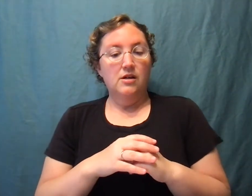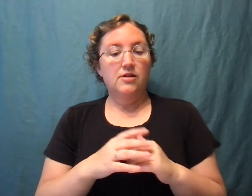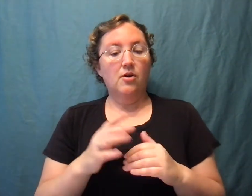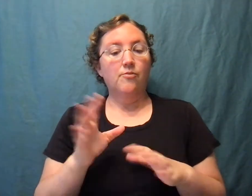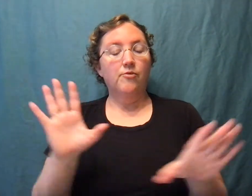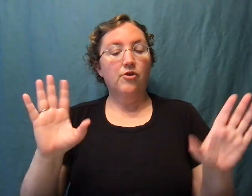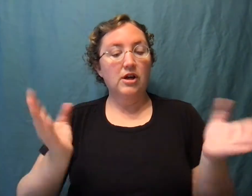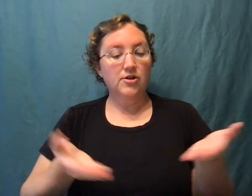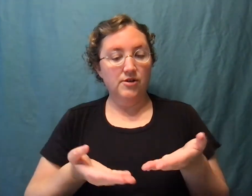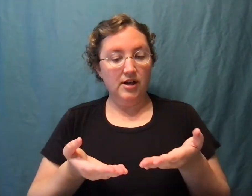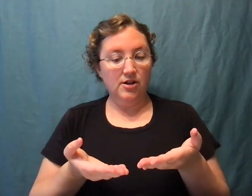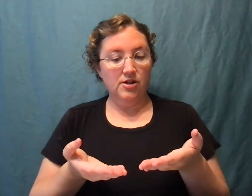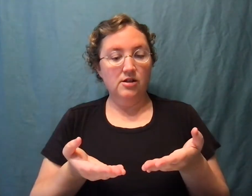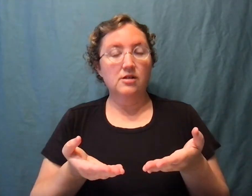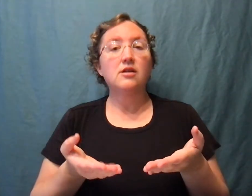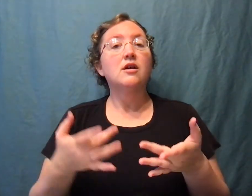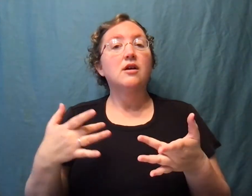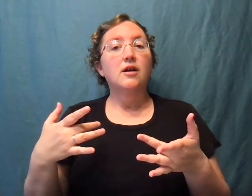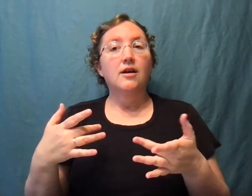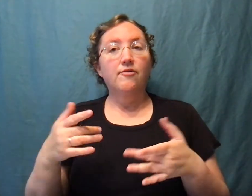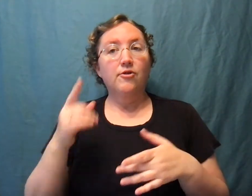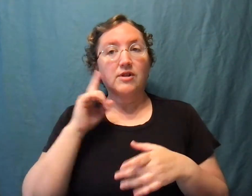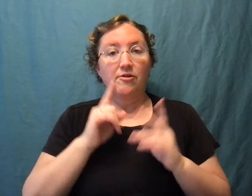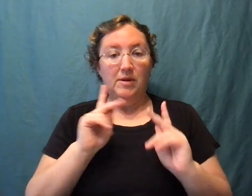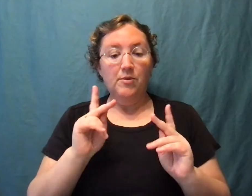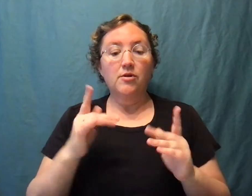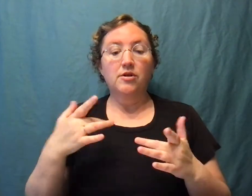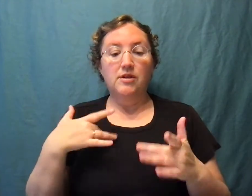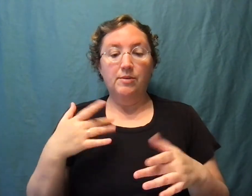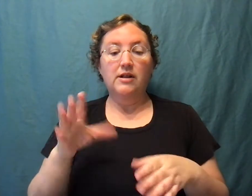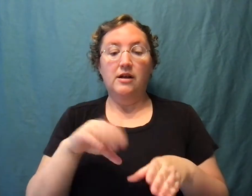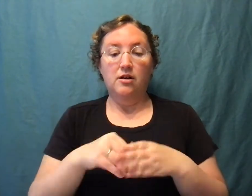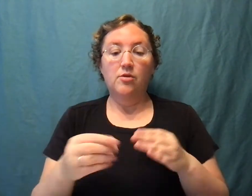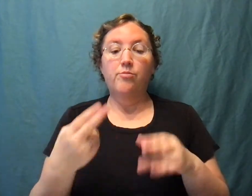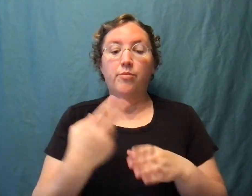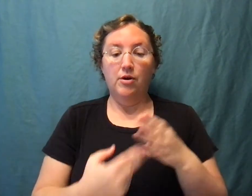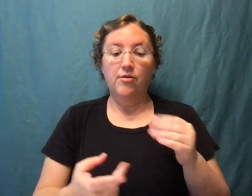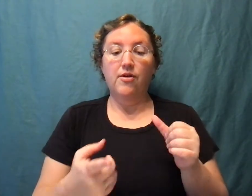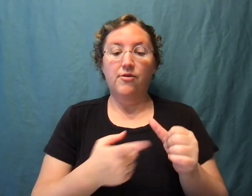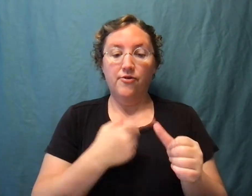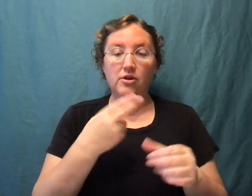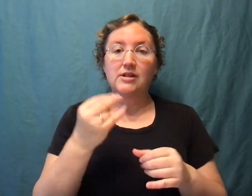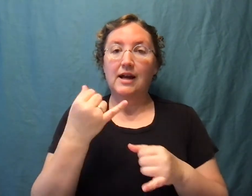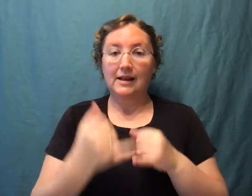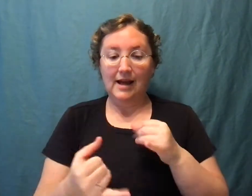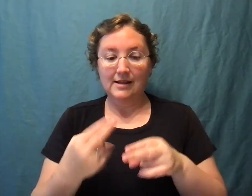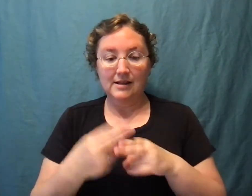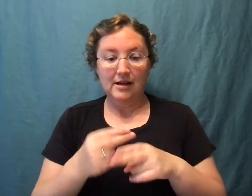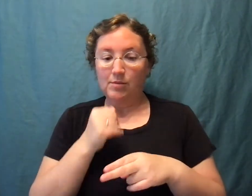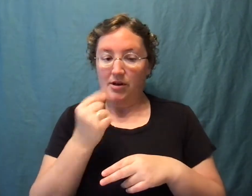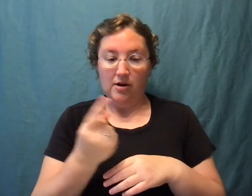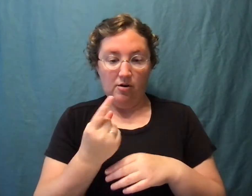So, for introductions, for deaf people, you typically include both the first and last name, but not